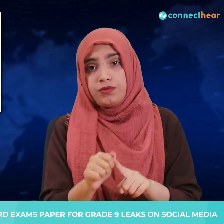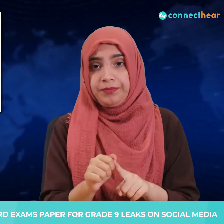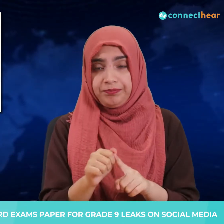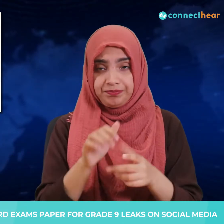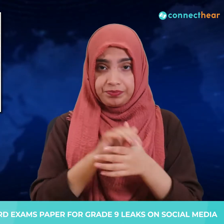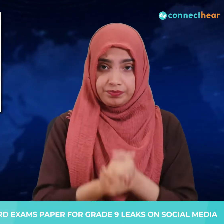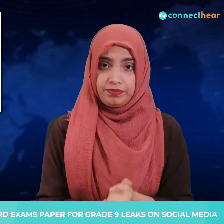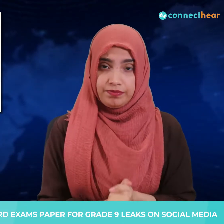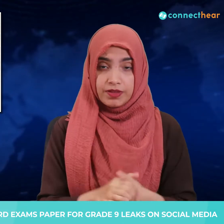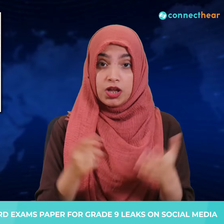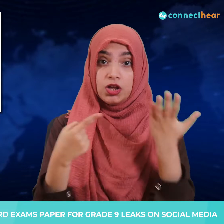On Tuesday,